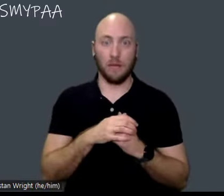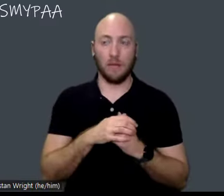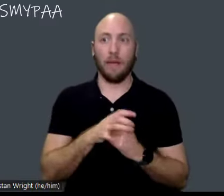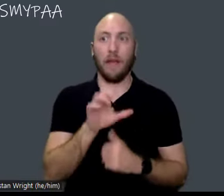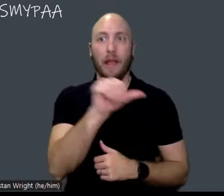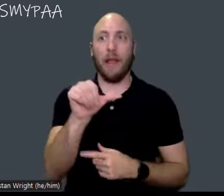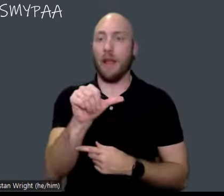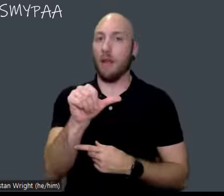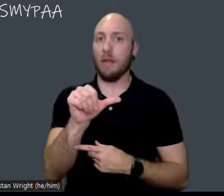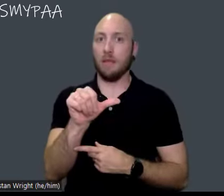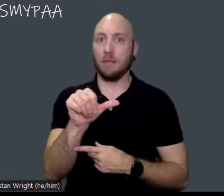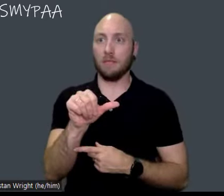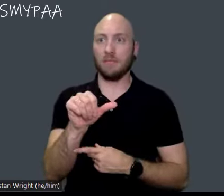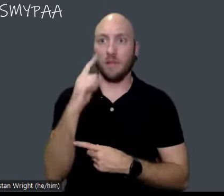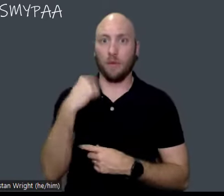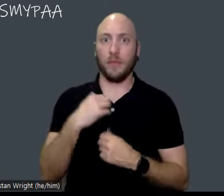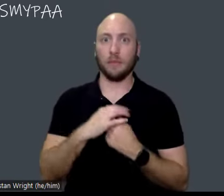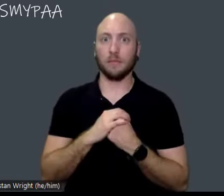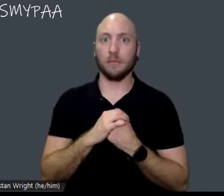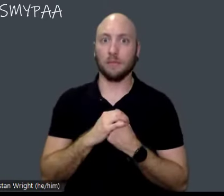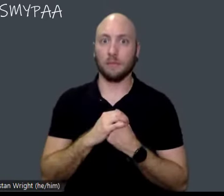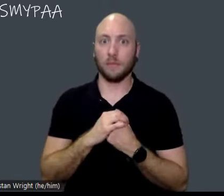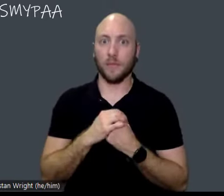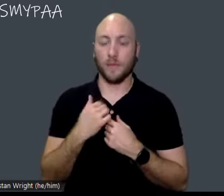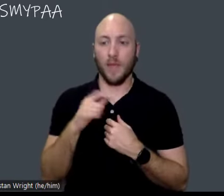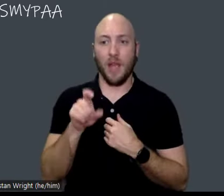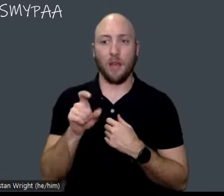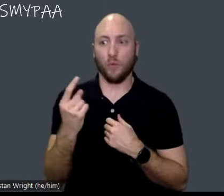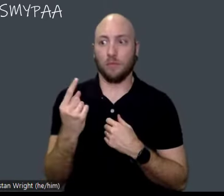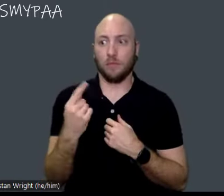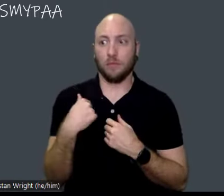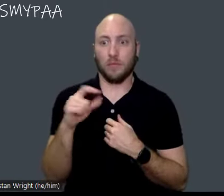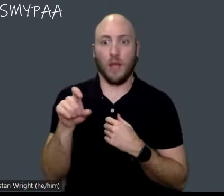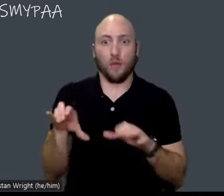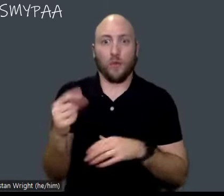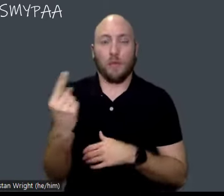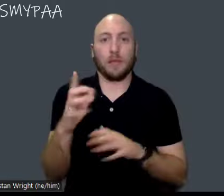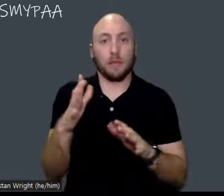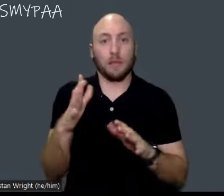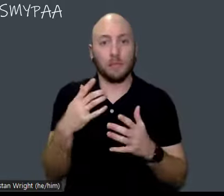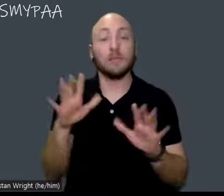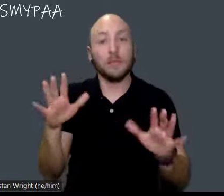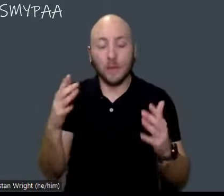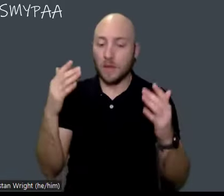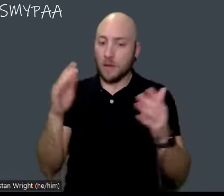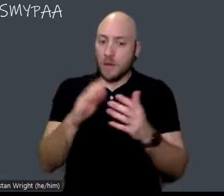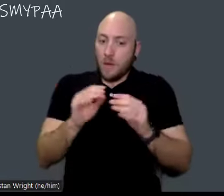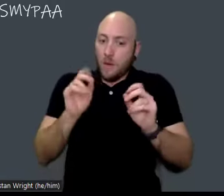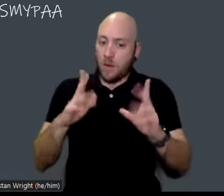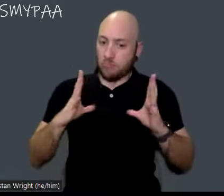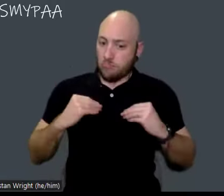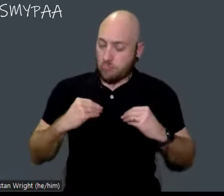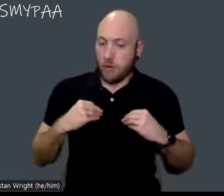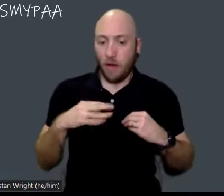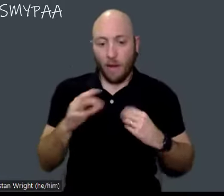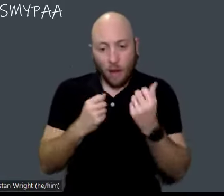me, that I had to do something for my life. So I got myself a sponsor, and I started